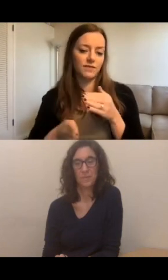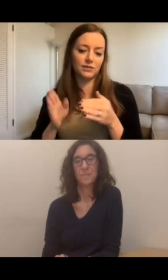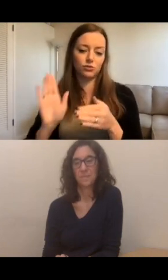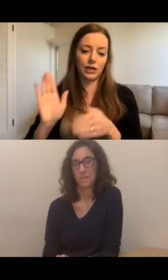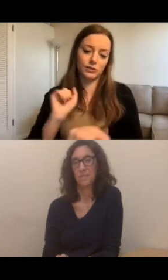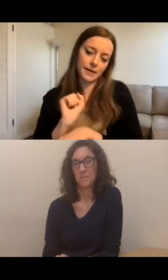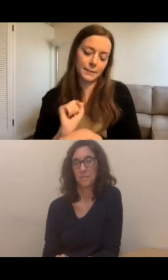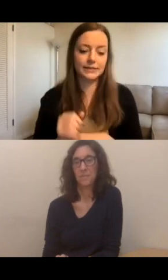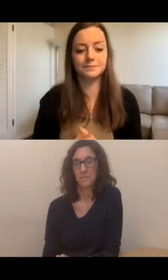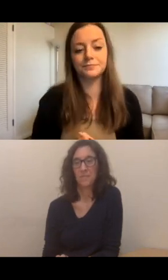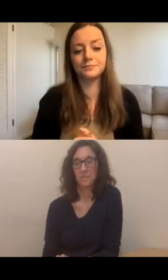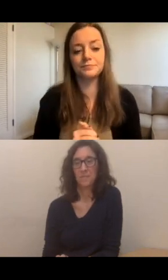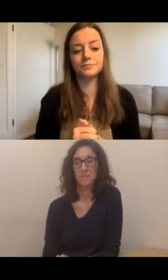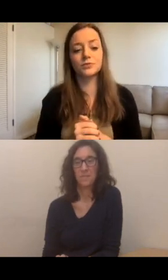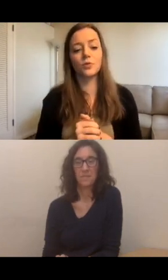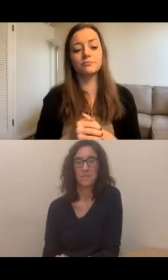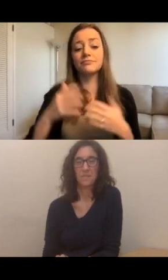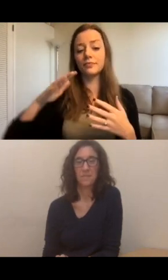to work on their tasks.